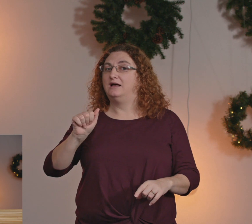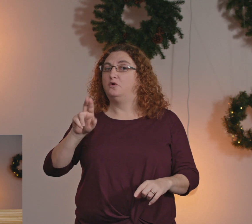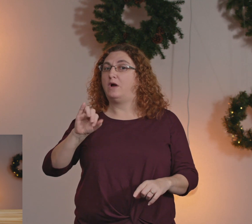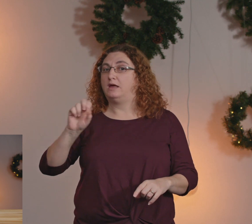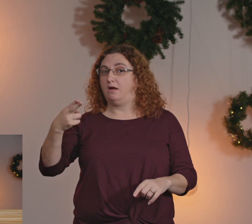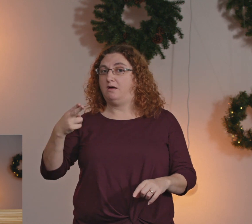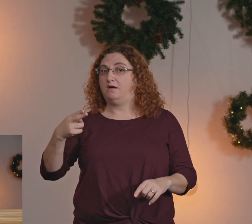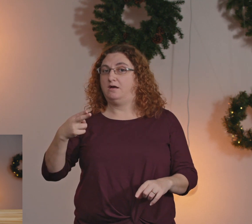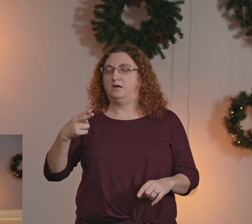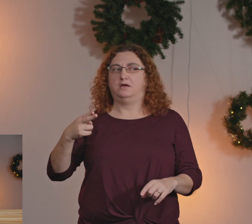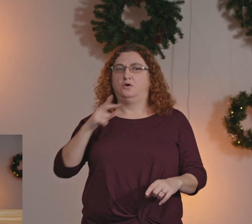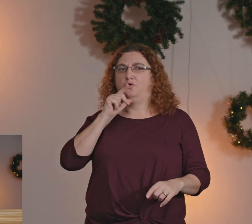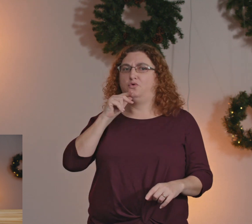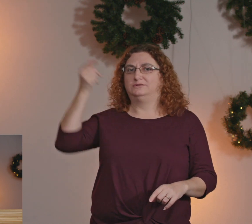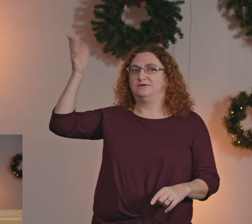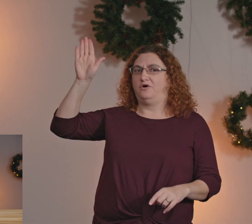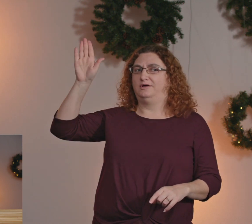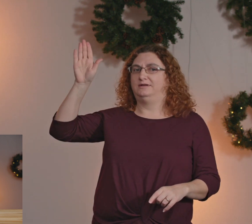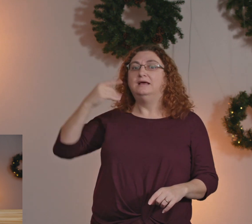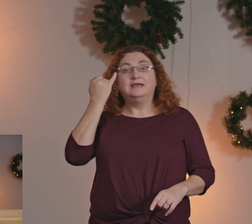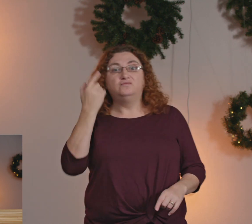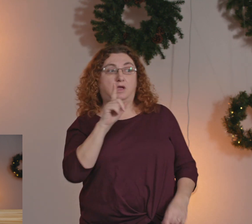like. Like if we asked